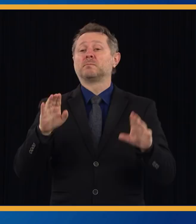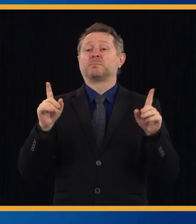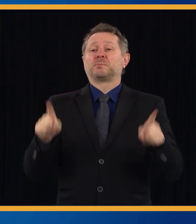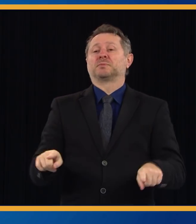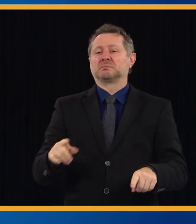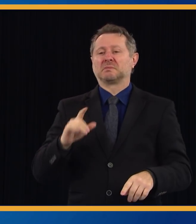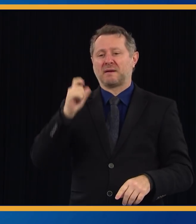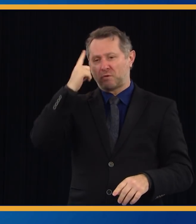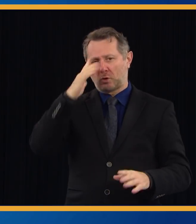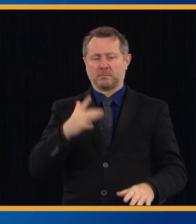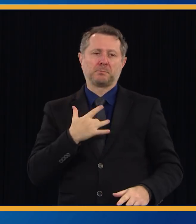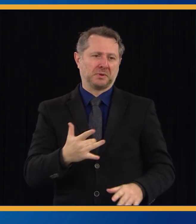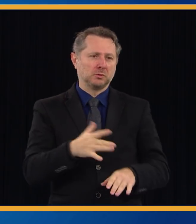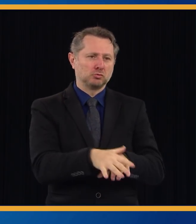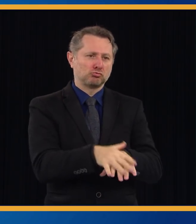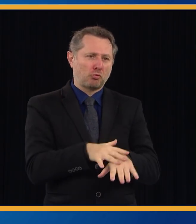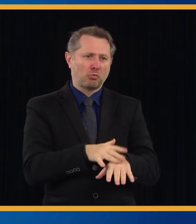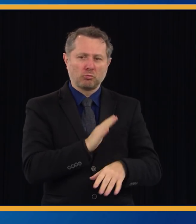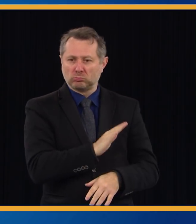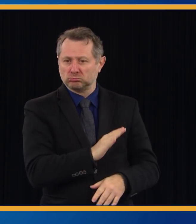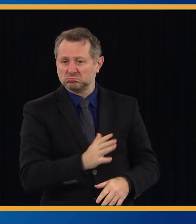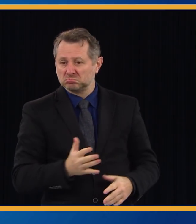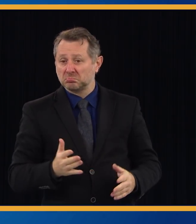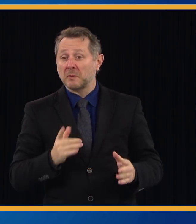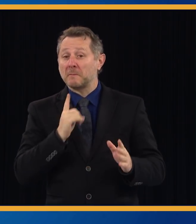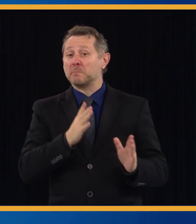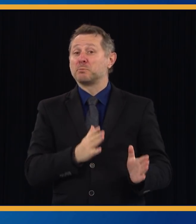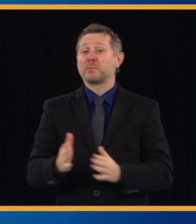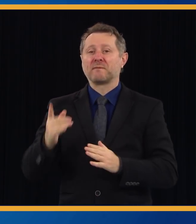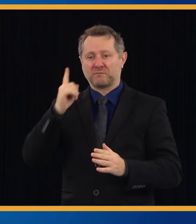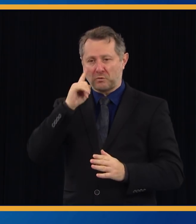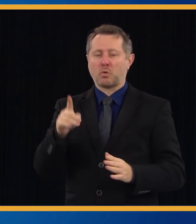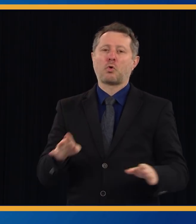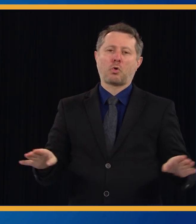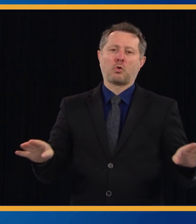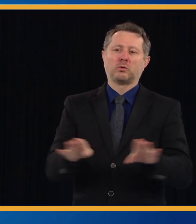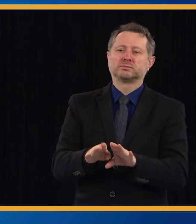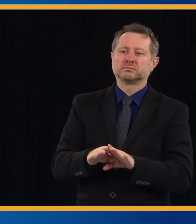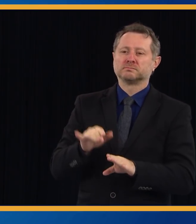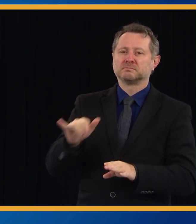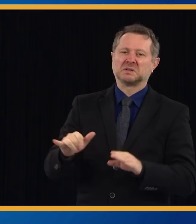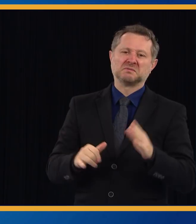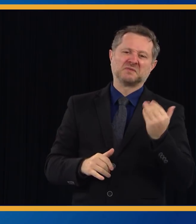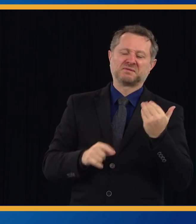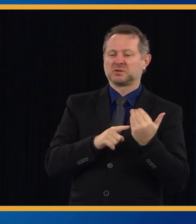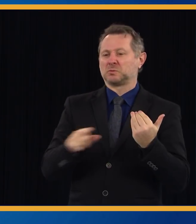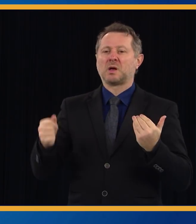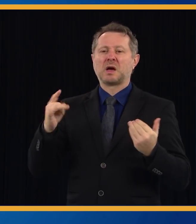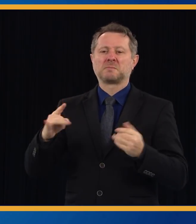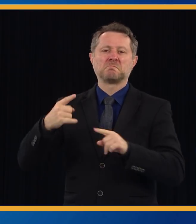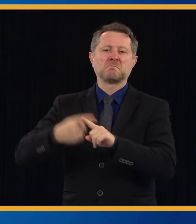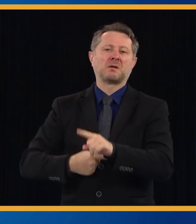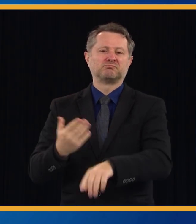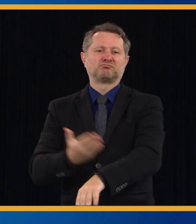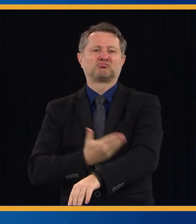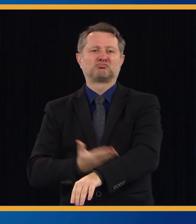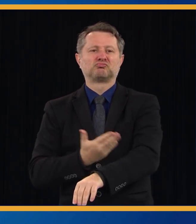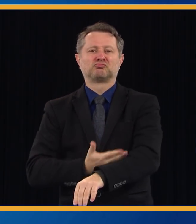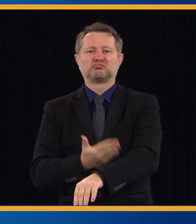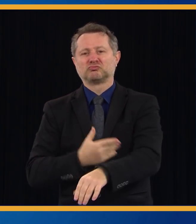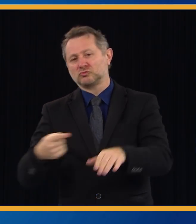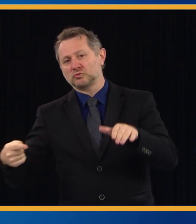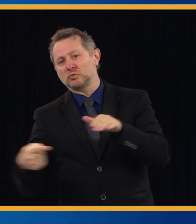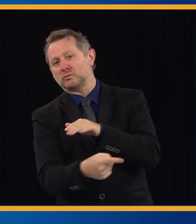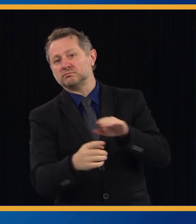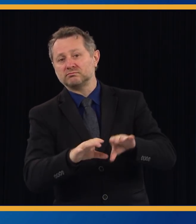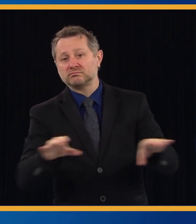cynicism. But that was the plan. We're going to close it down, rebuild the tunnel, 15 months to 18 months, the